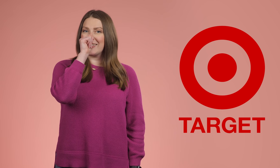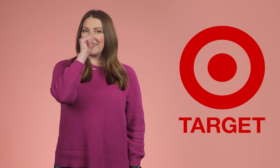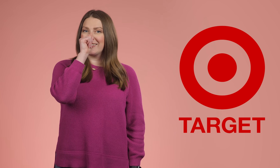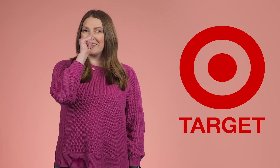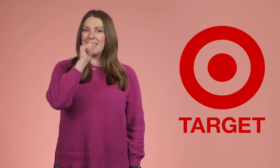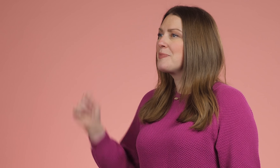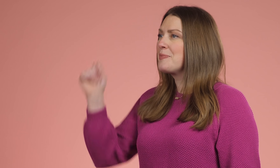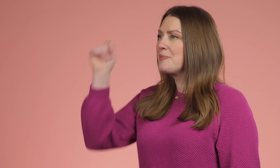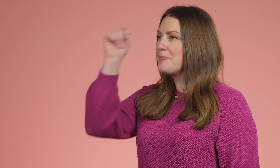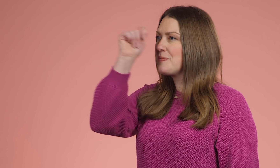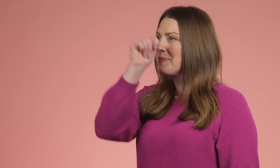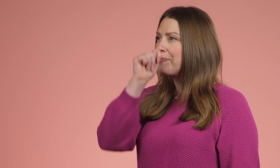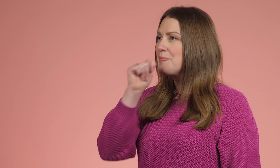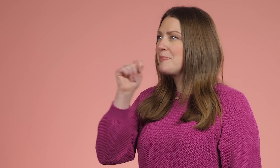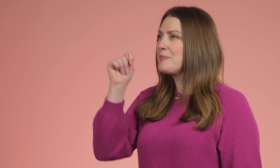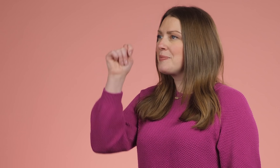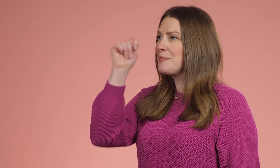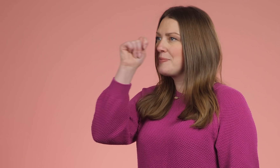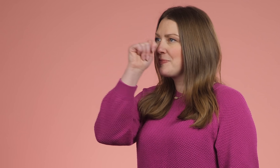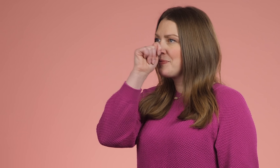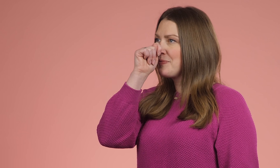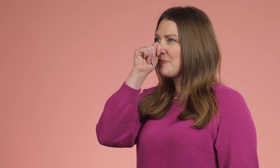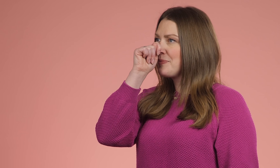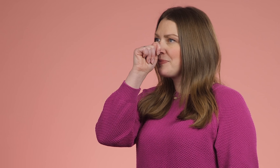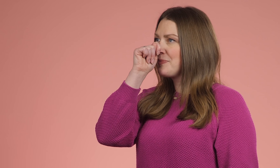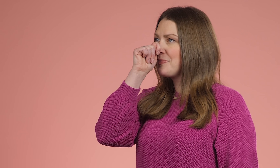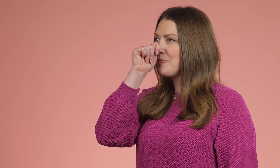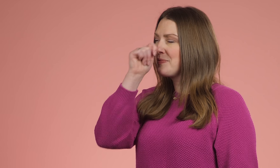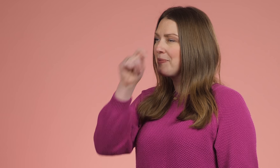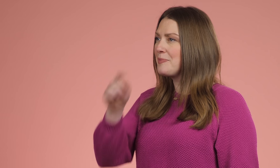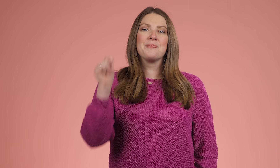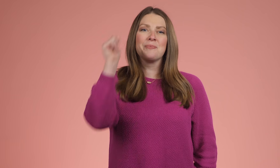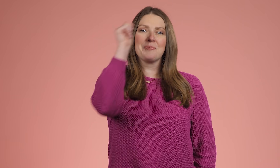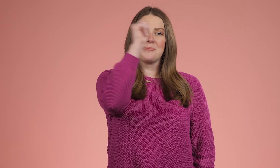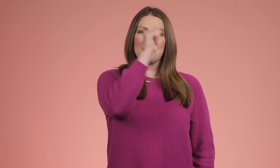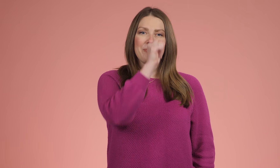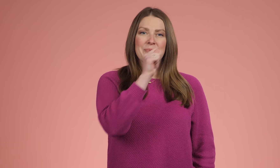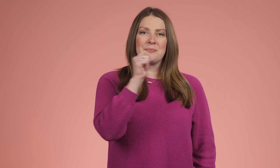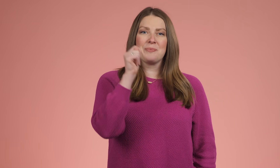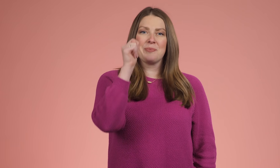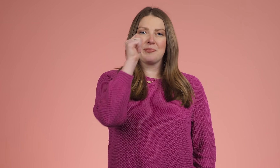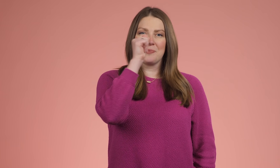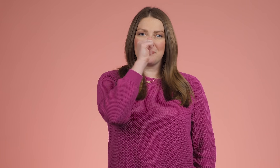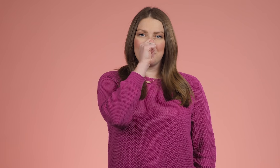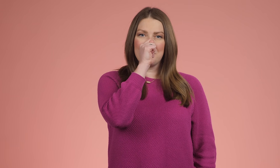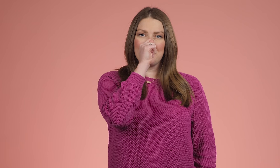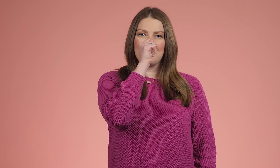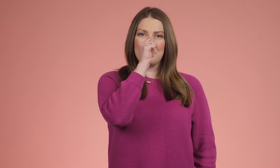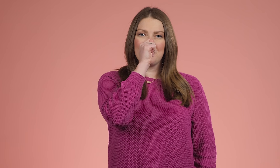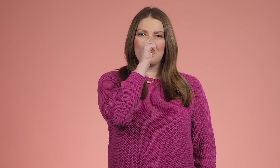Target. It's a T hand twisting coming up to your nose like a